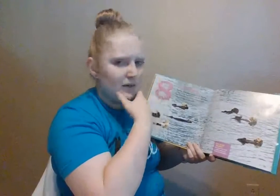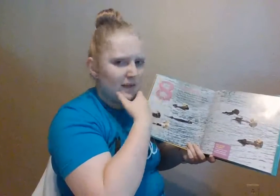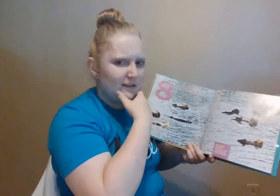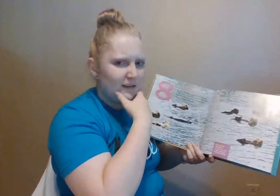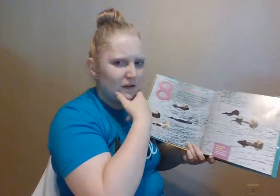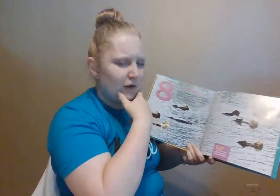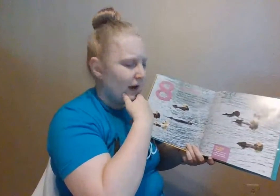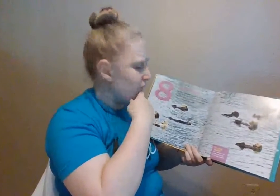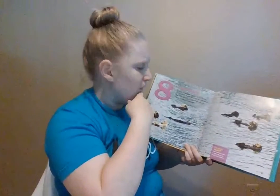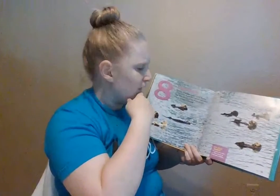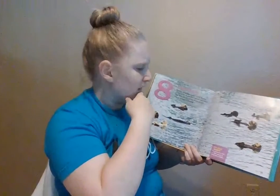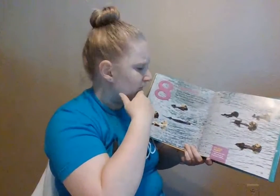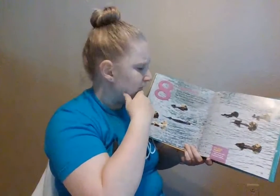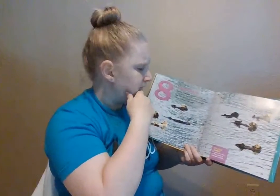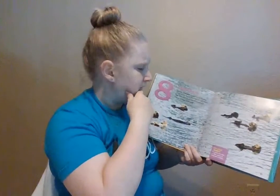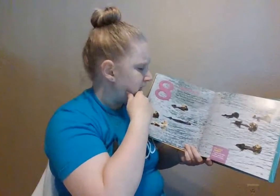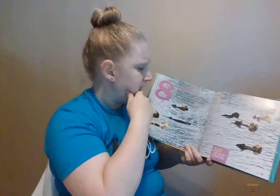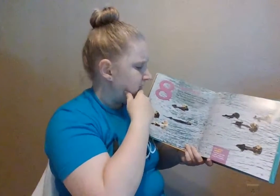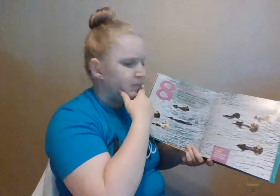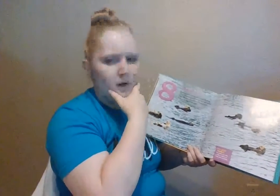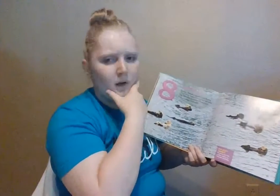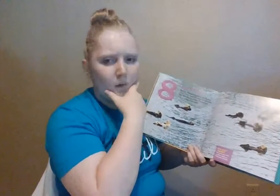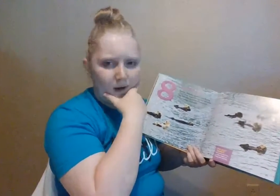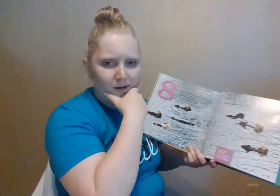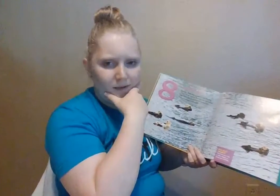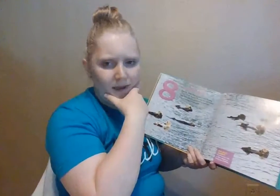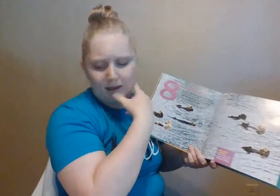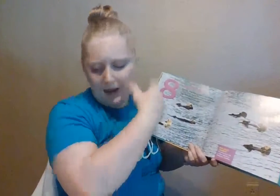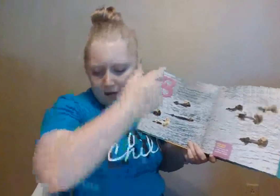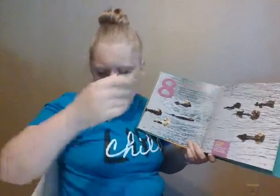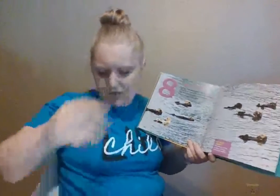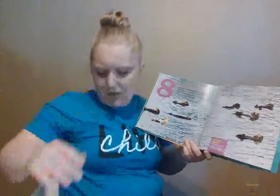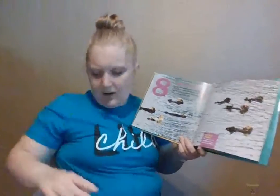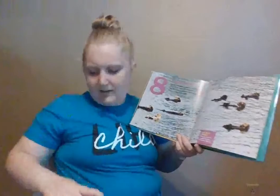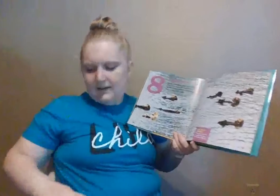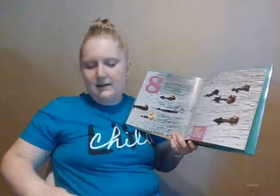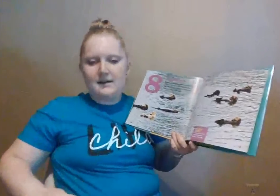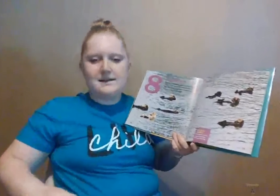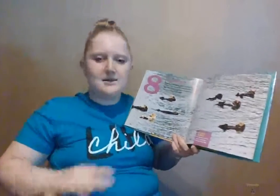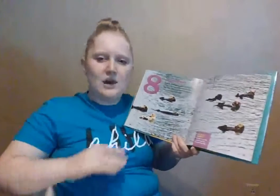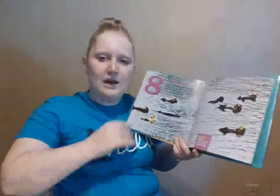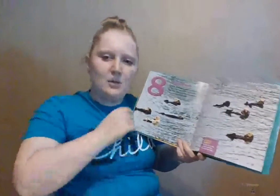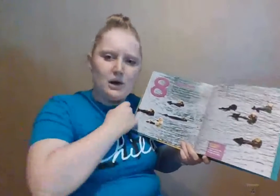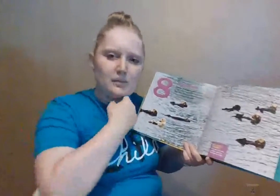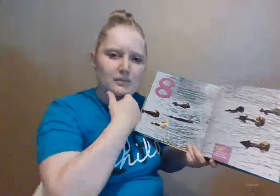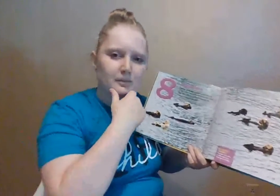they stay dry and warm? How do you think? Do you guys think they stay dry and warm?